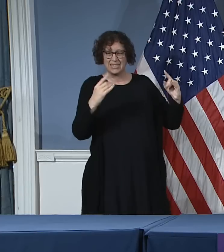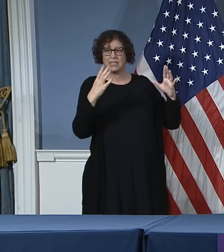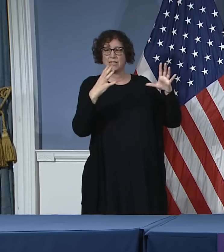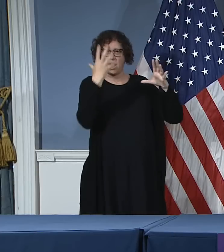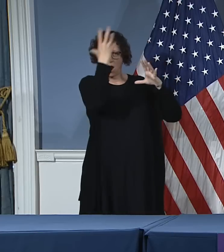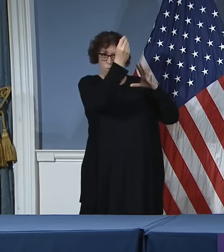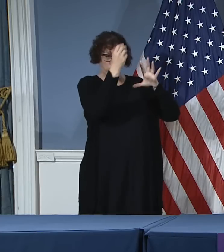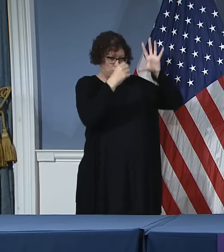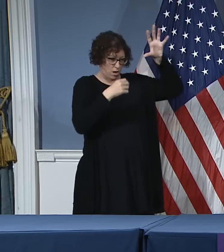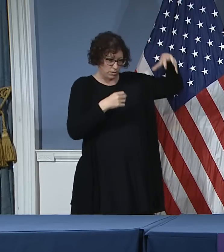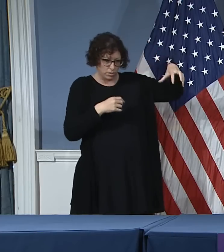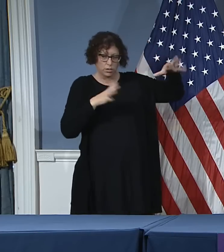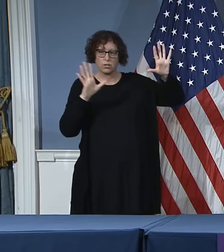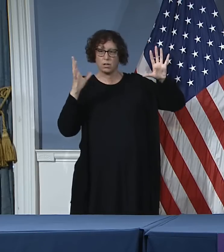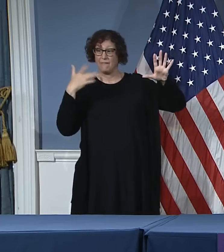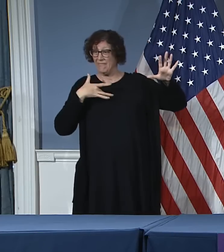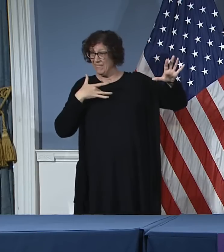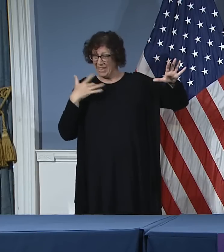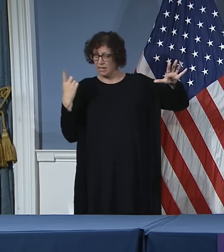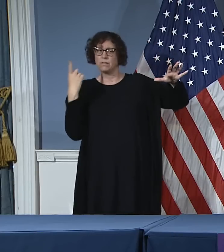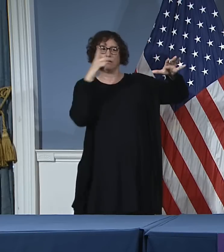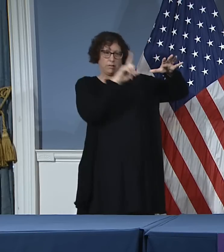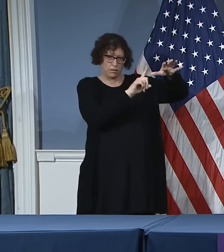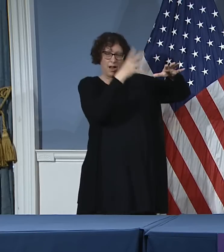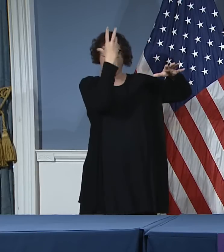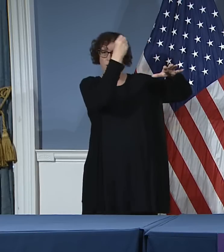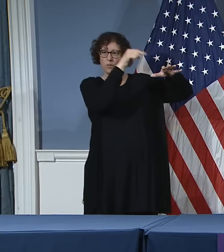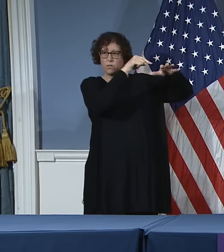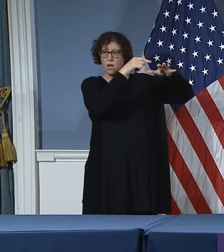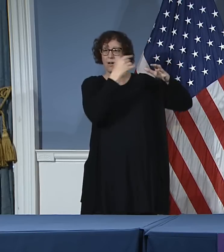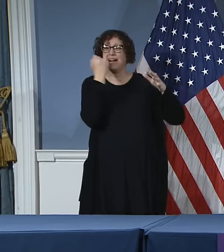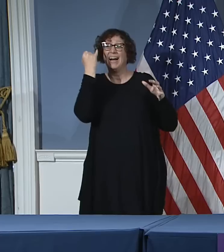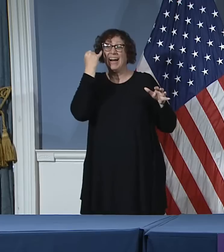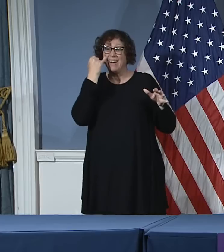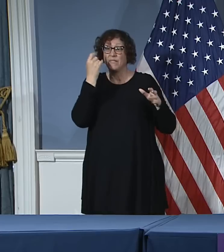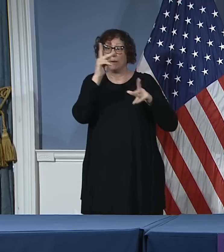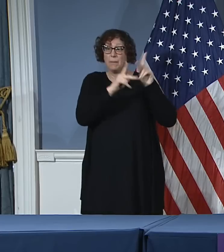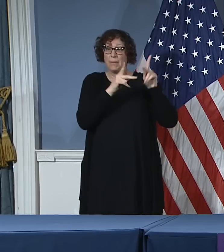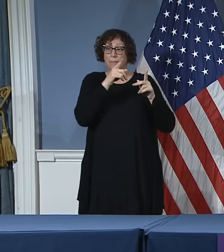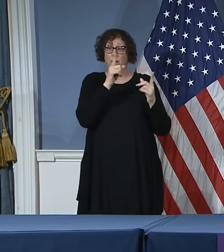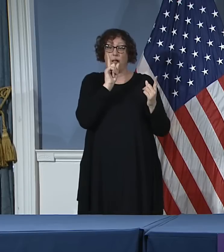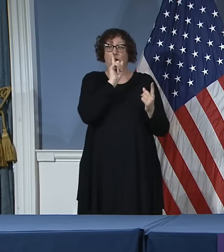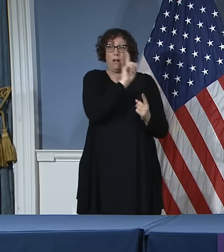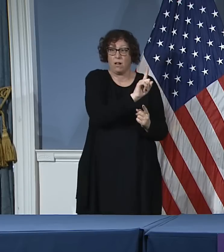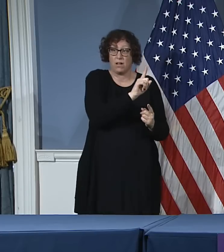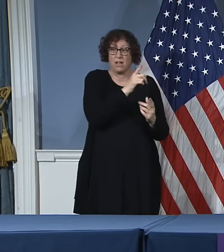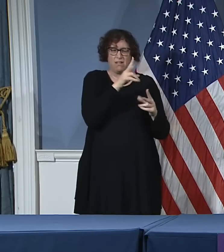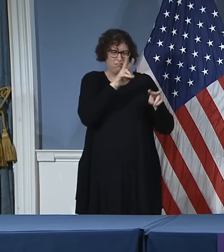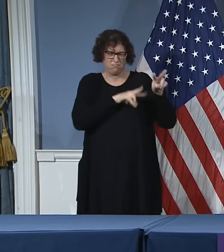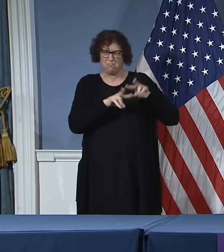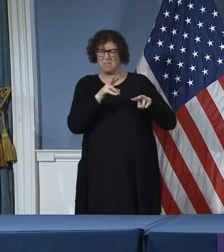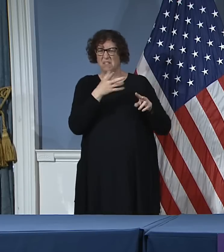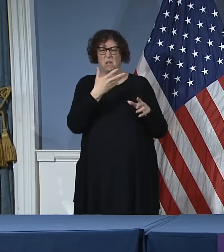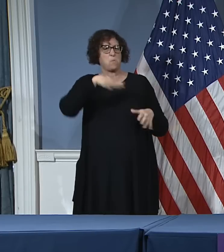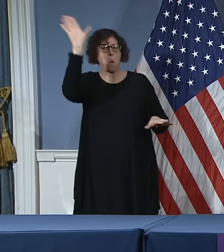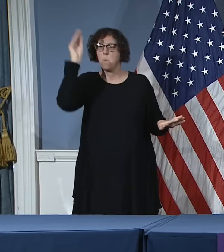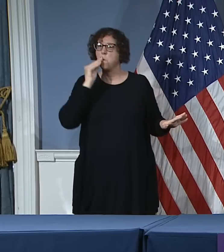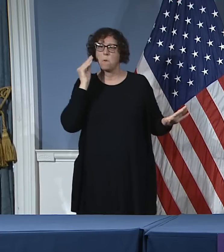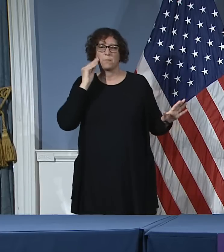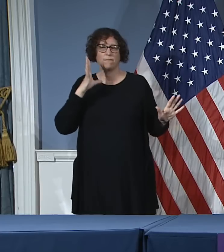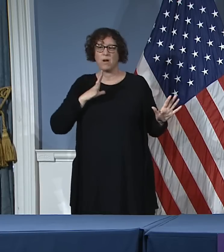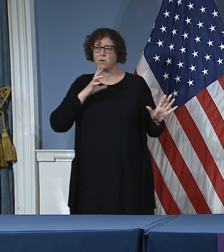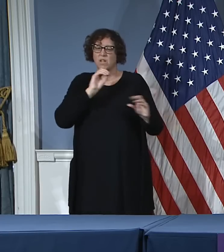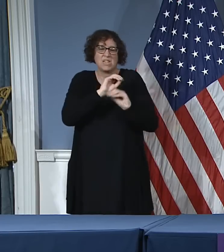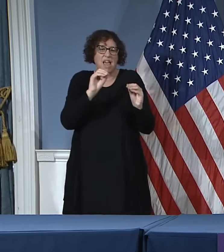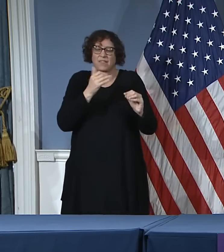at all, or diverting them to another location where they should be, but also the testing capacity to protect the